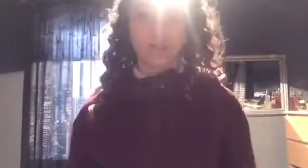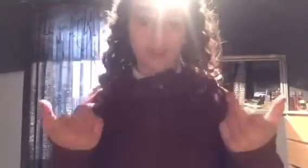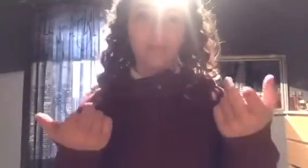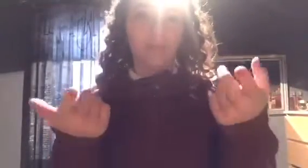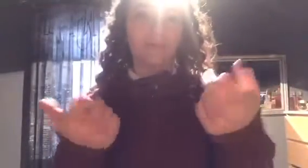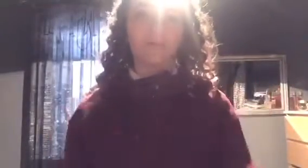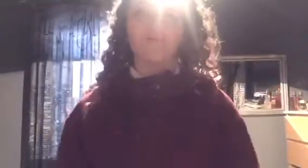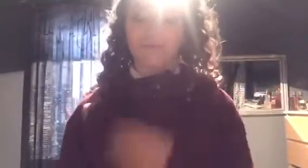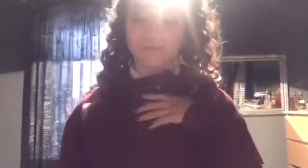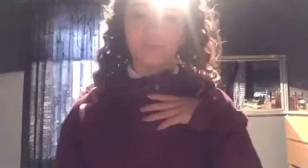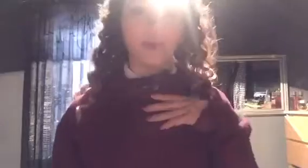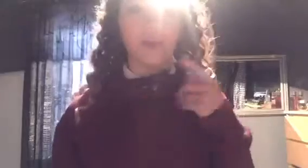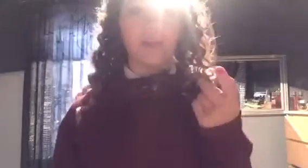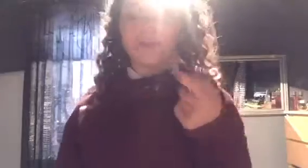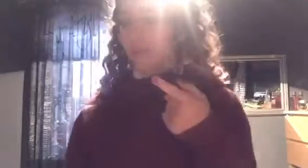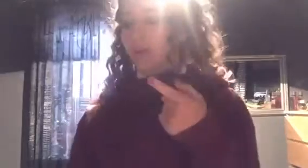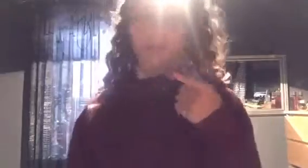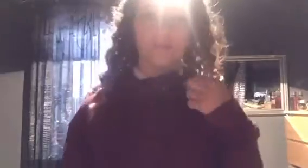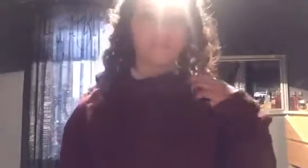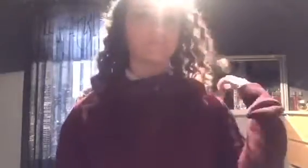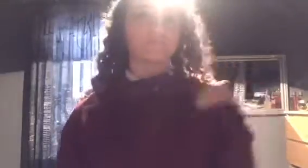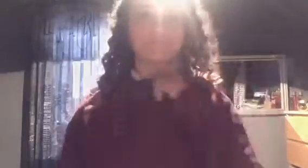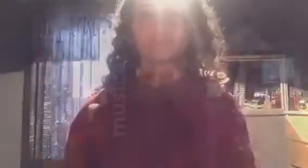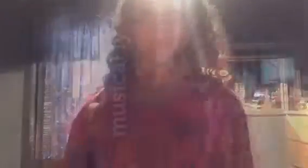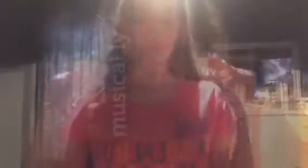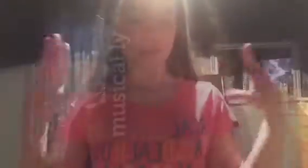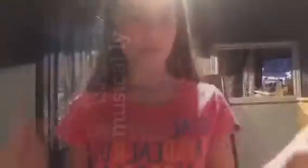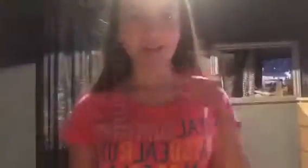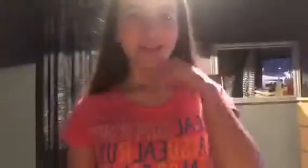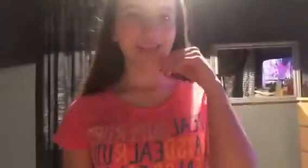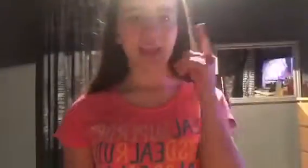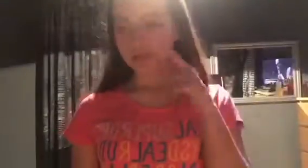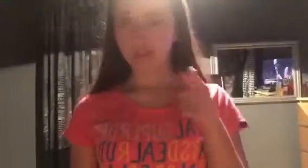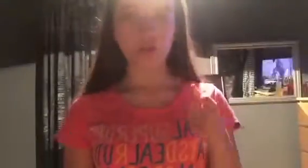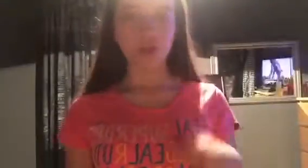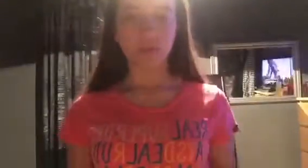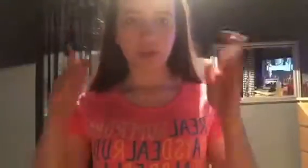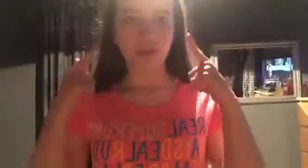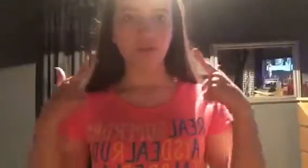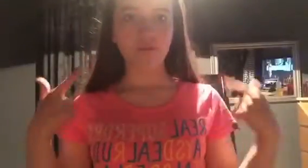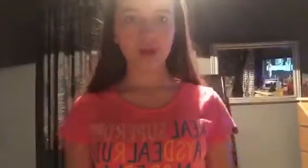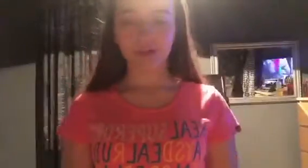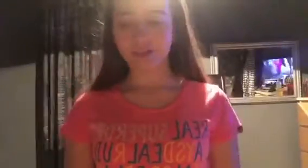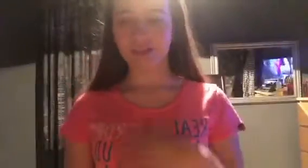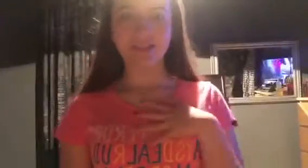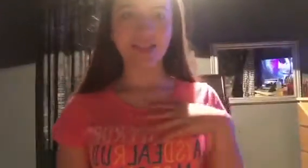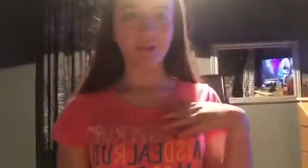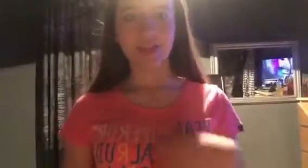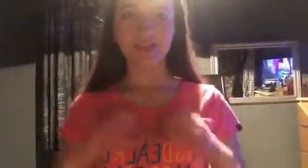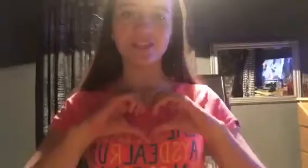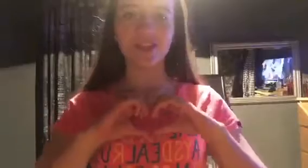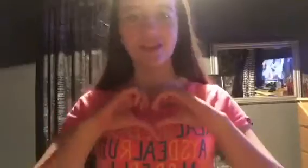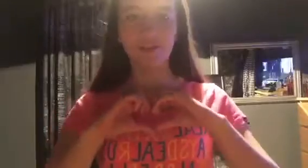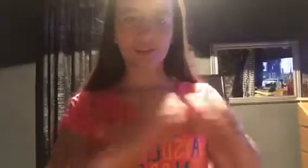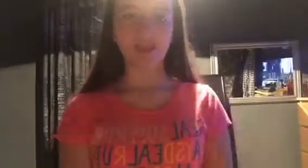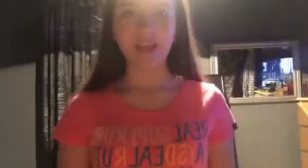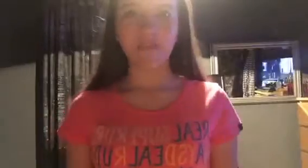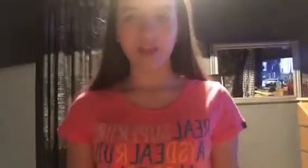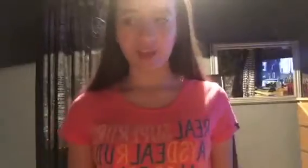you, baby. Tell me pretty lies, look me in the face. Tell me that you love me, even if